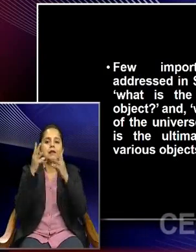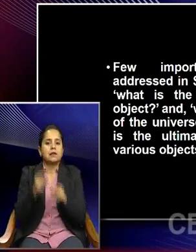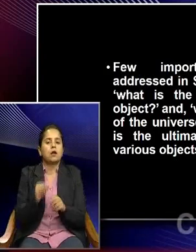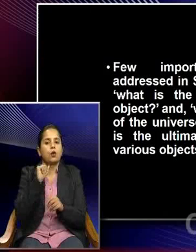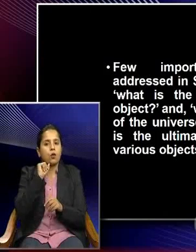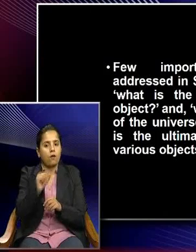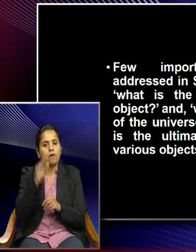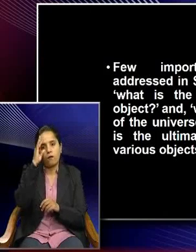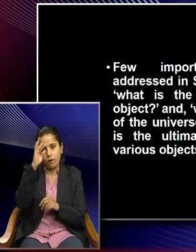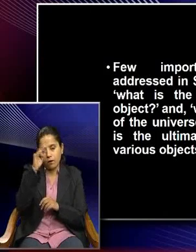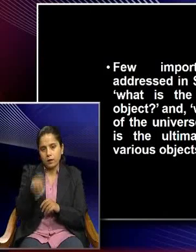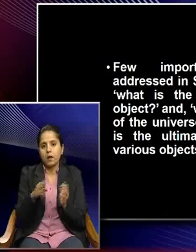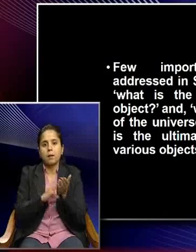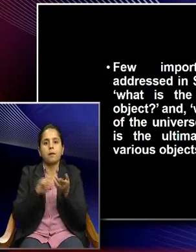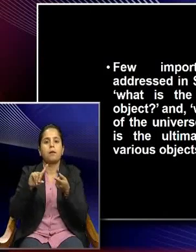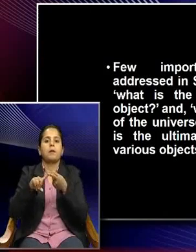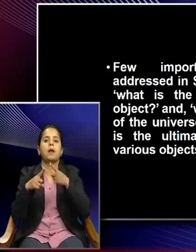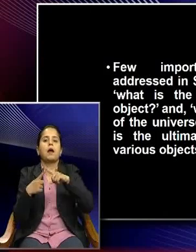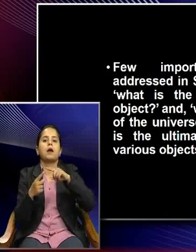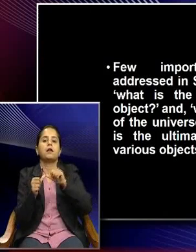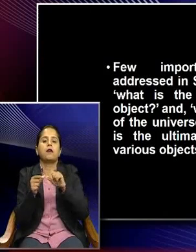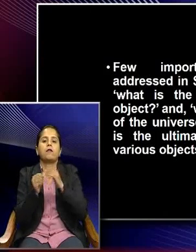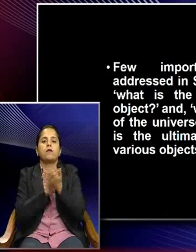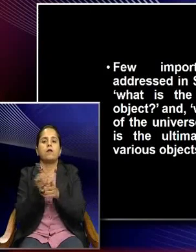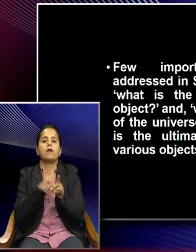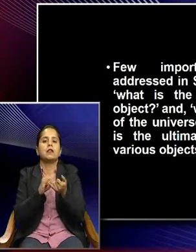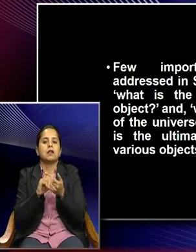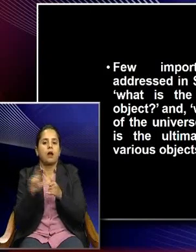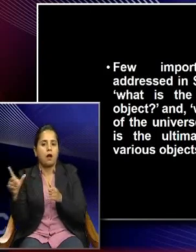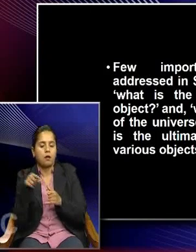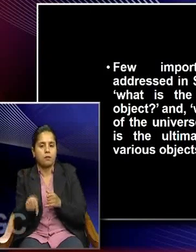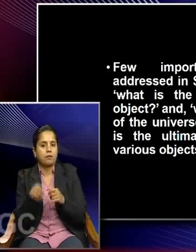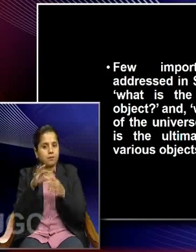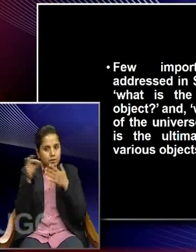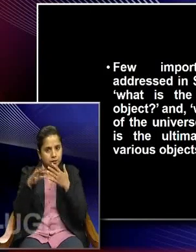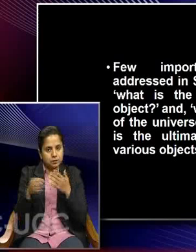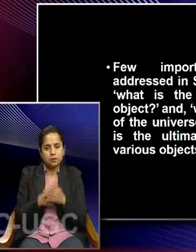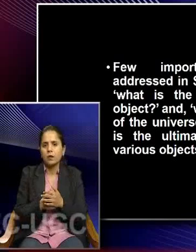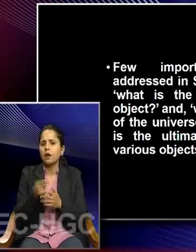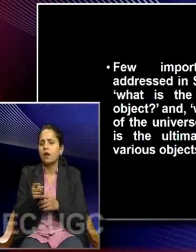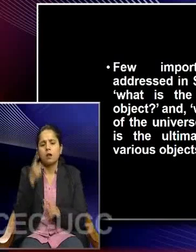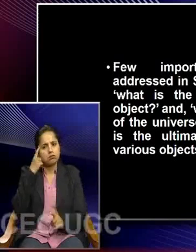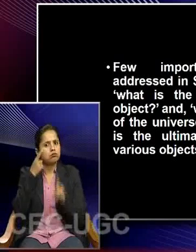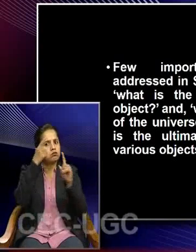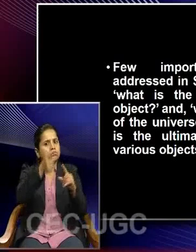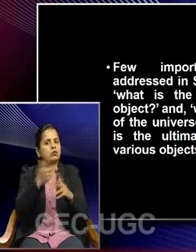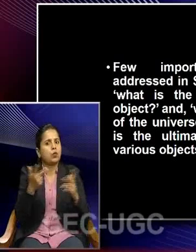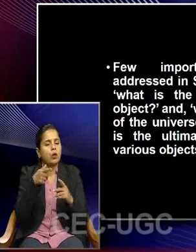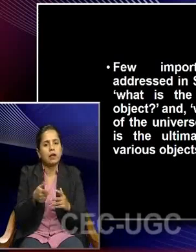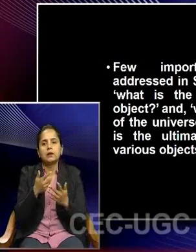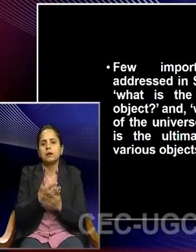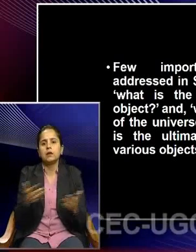philosophy regarding the metaphysical aspects, are: what is the ultimate cause of the